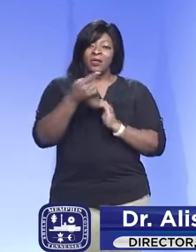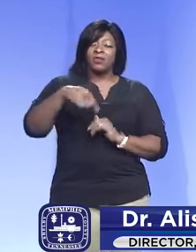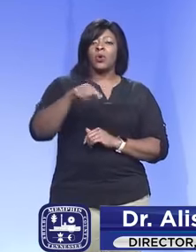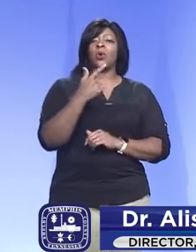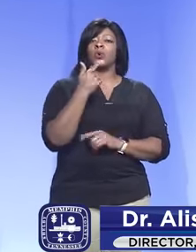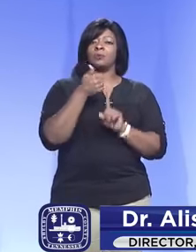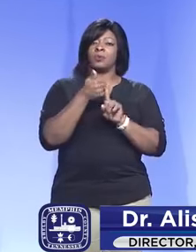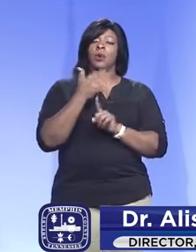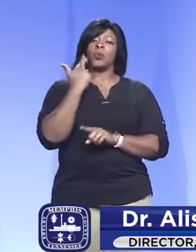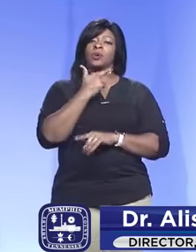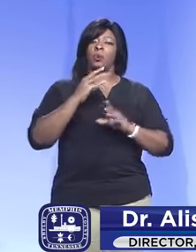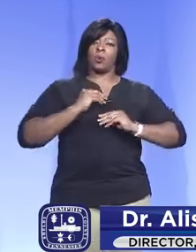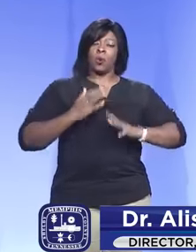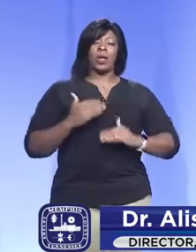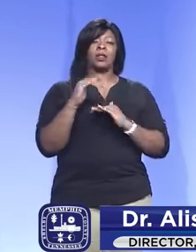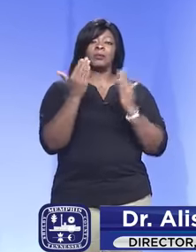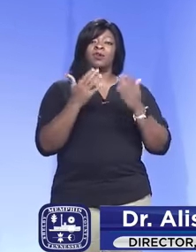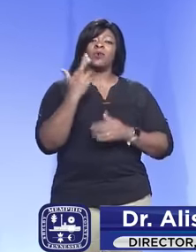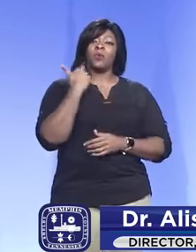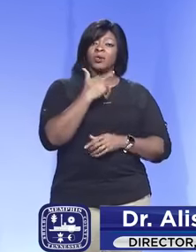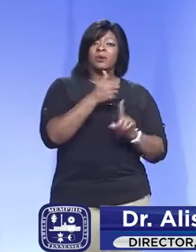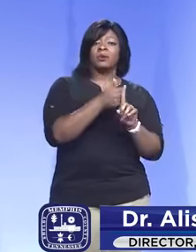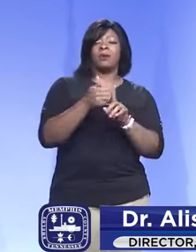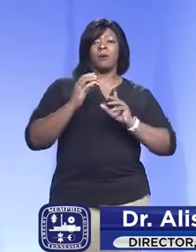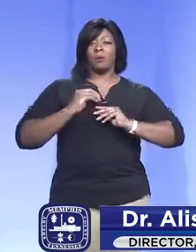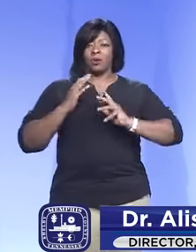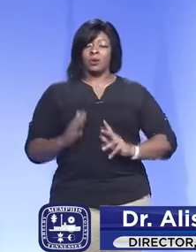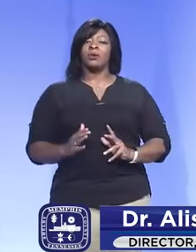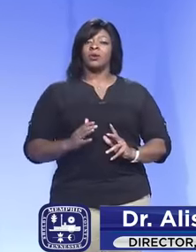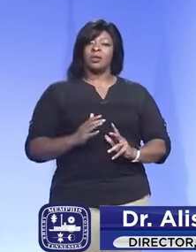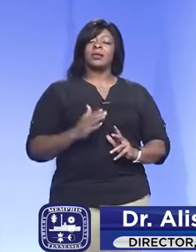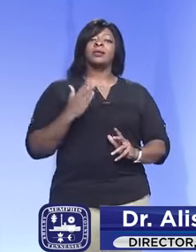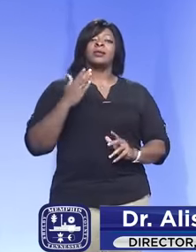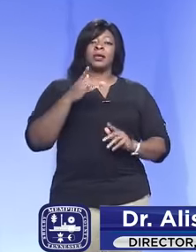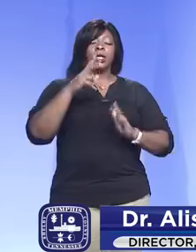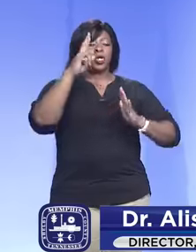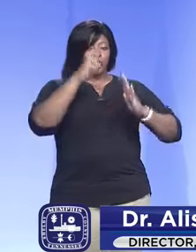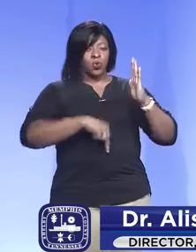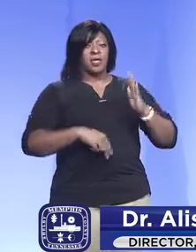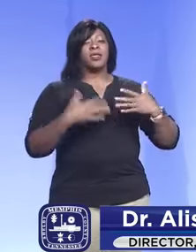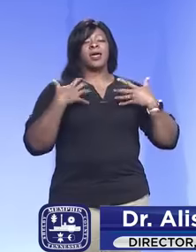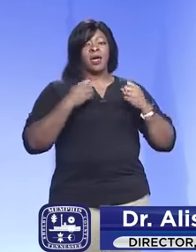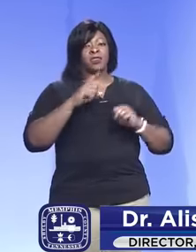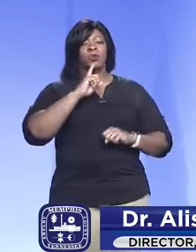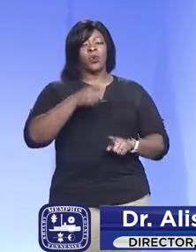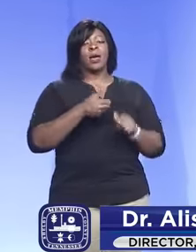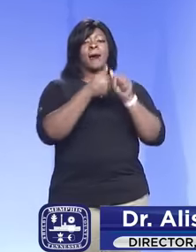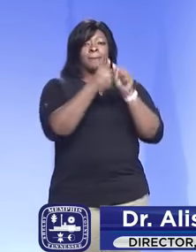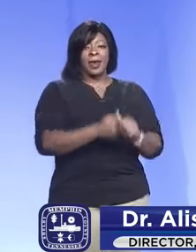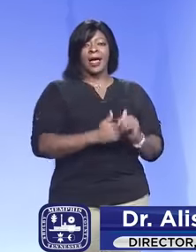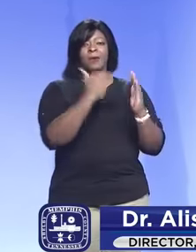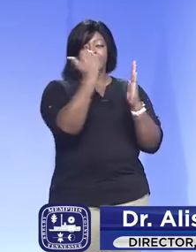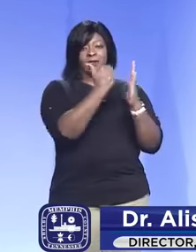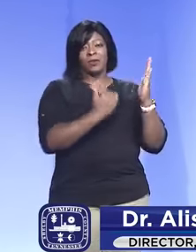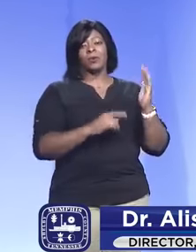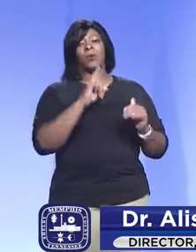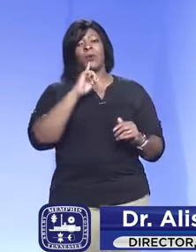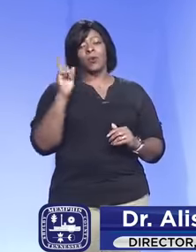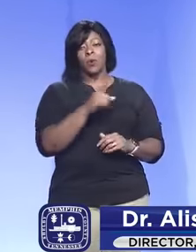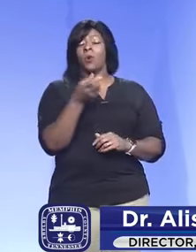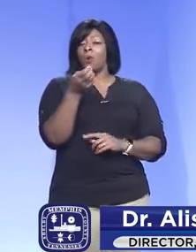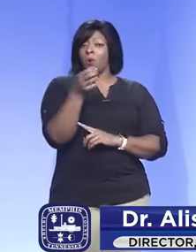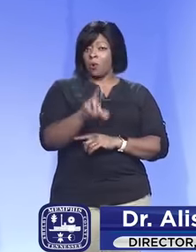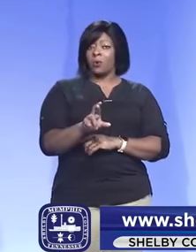are restaurant owners or limited service restaurant owners that you review the health directive and comply with the directive.